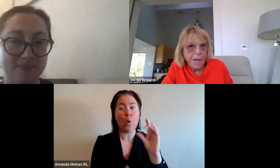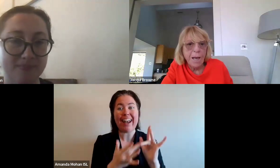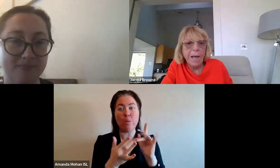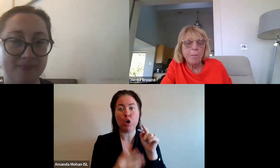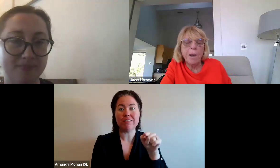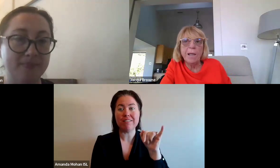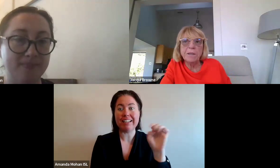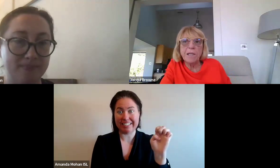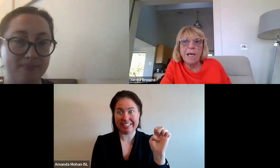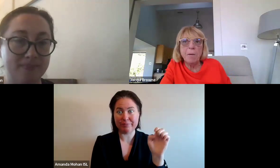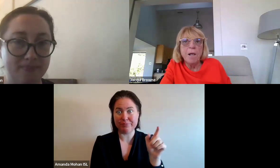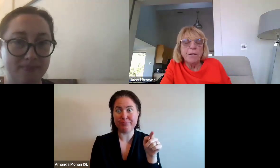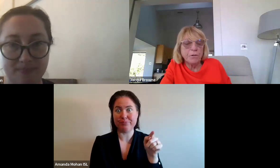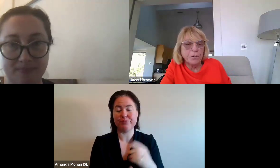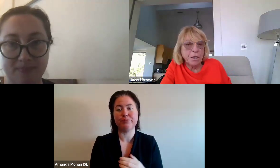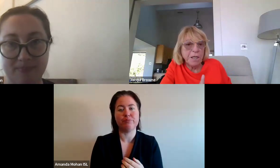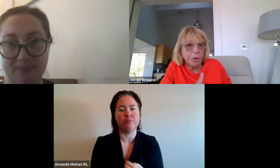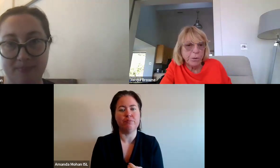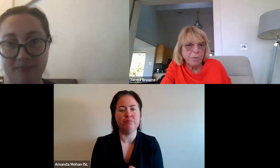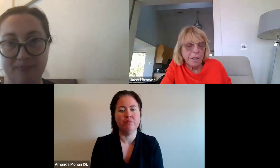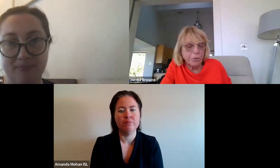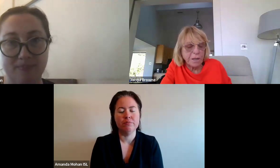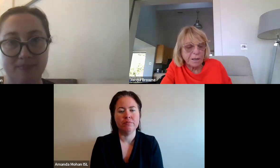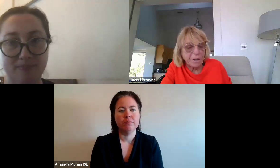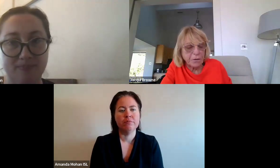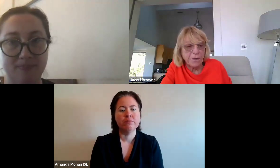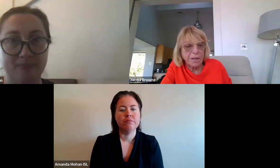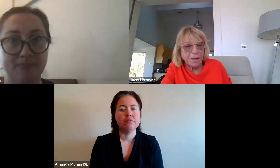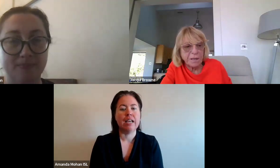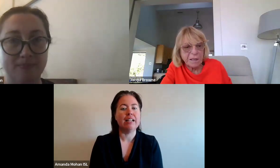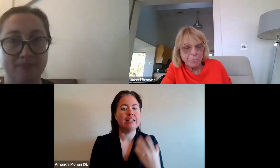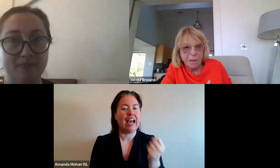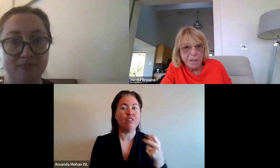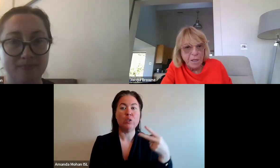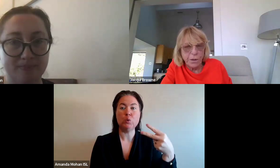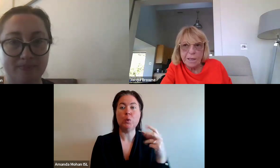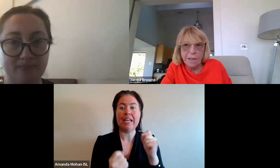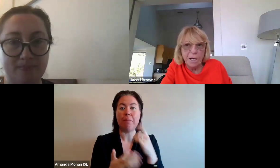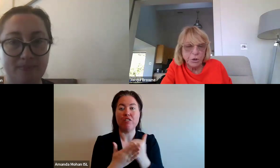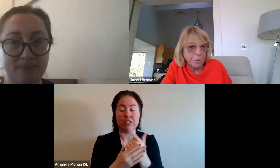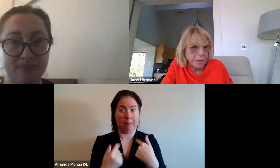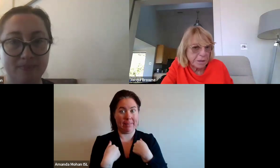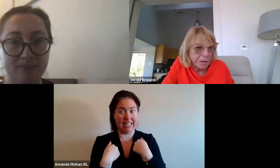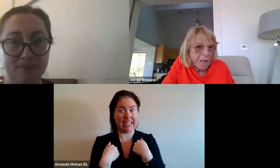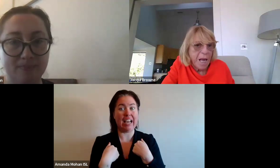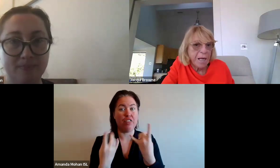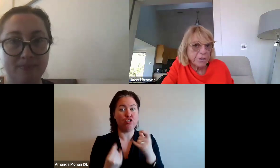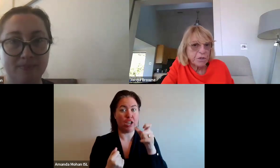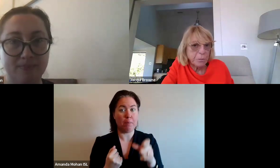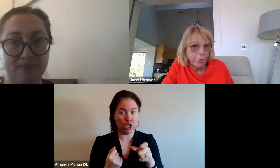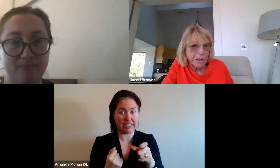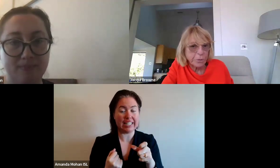dponetwork.ie. And there are 2 email addresses there, and they can contact me directly on